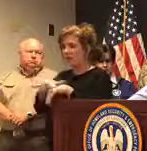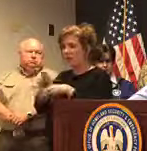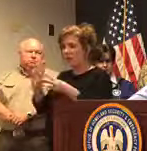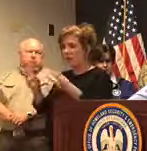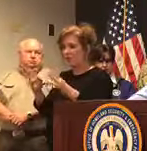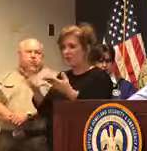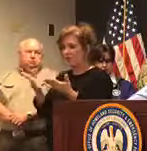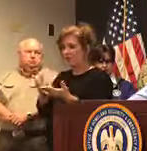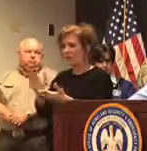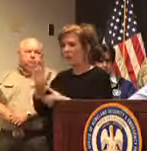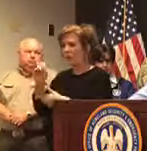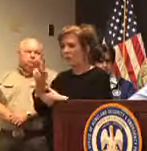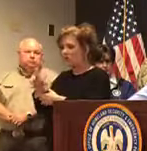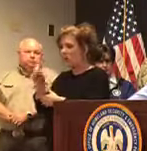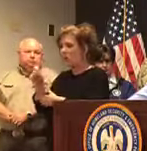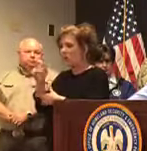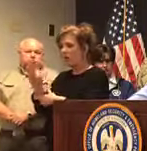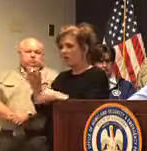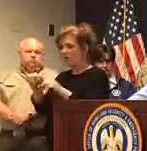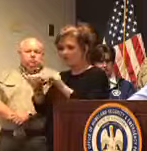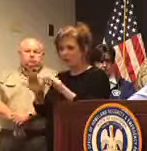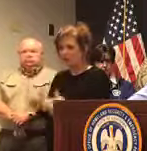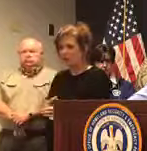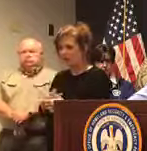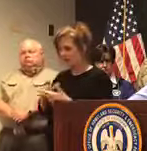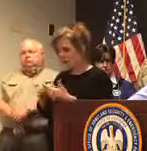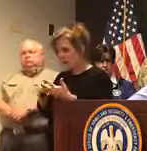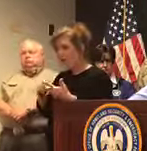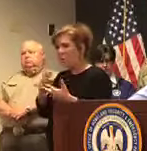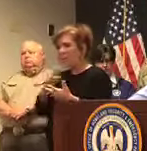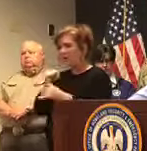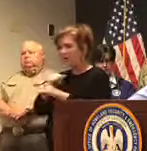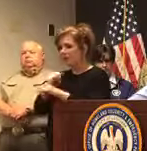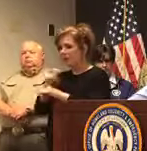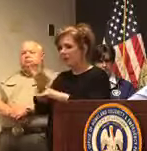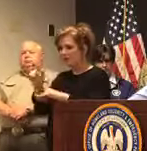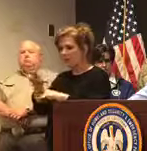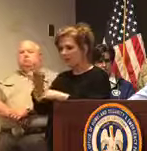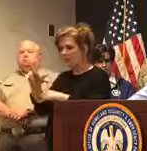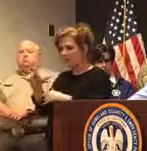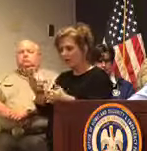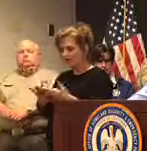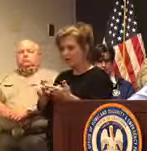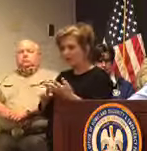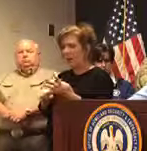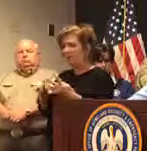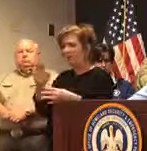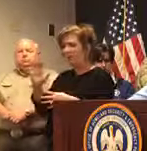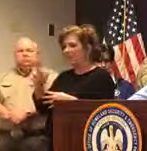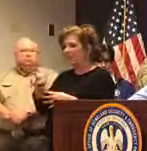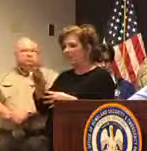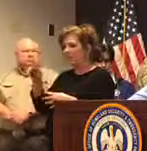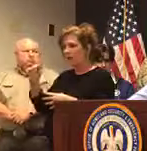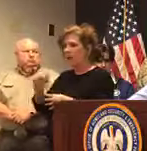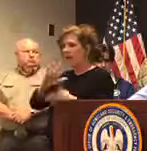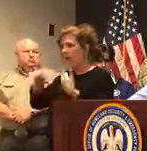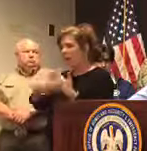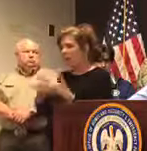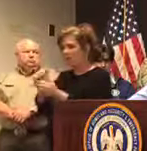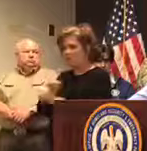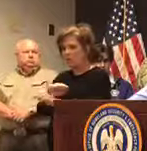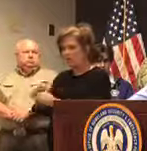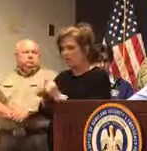Service, the Corps of Engineers, the Water Institute of the Gulf, and CPRA have all been working diligently